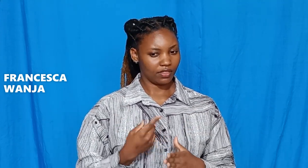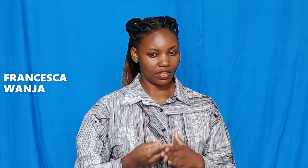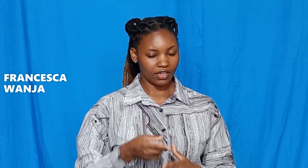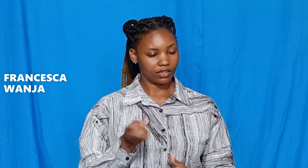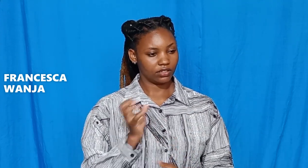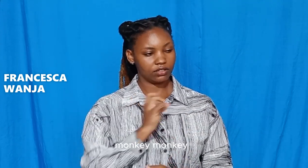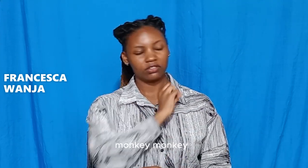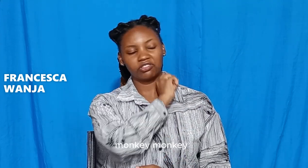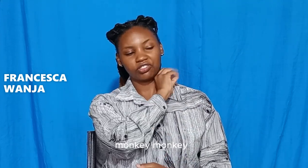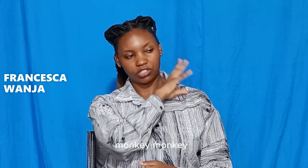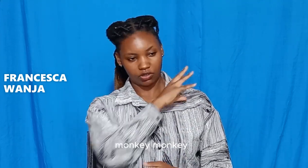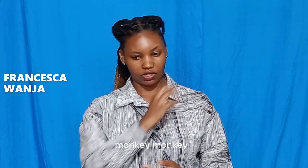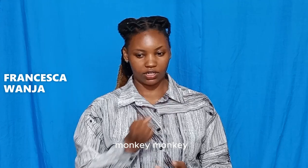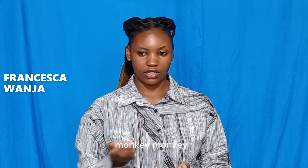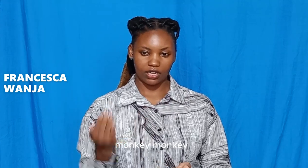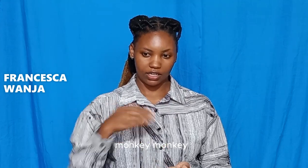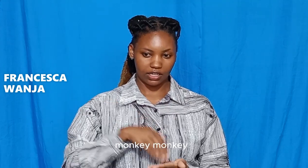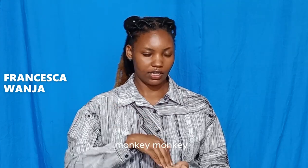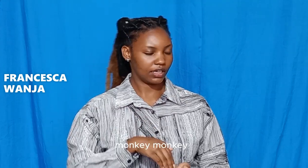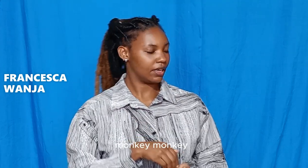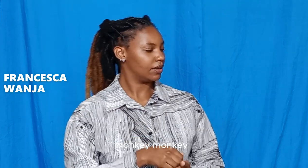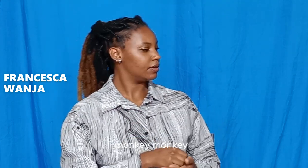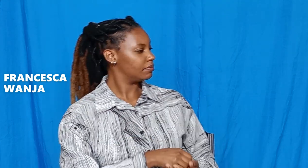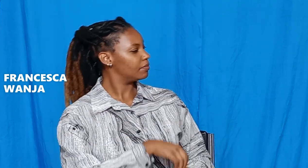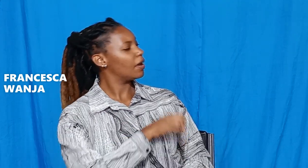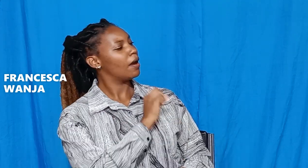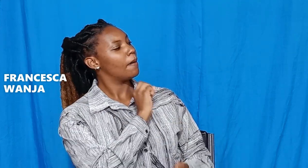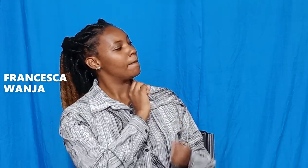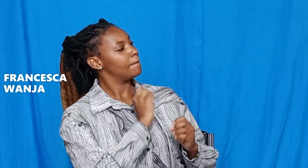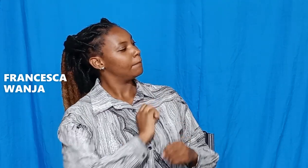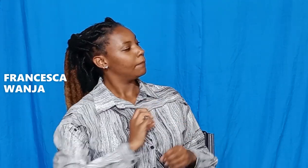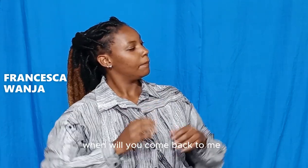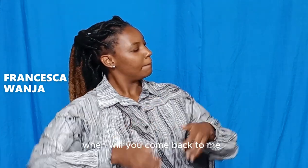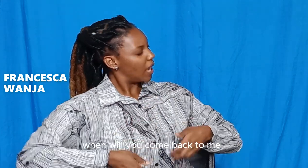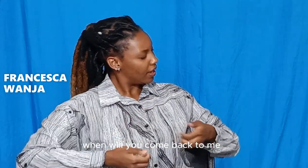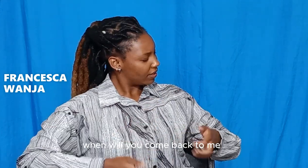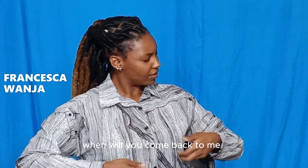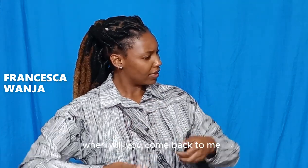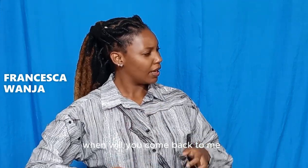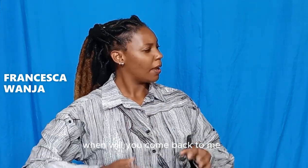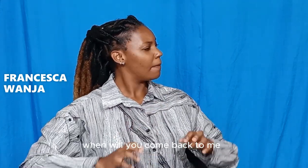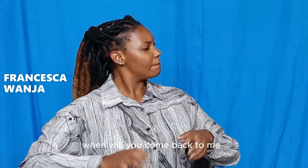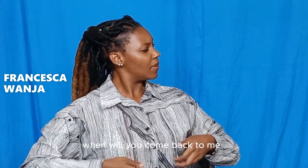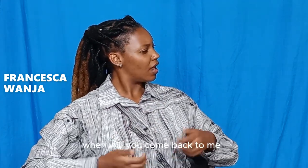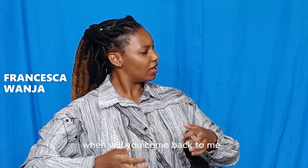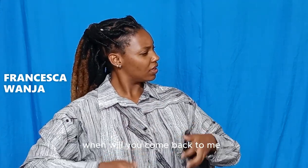Monkey, monkey, when will you come back to me?